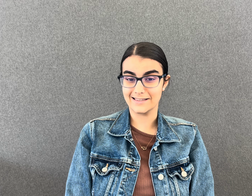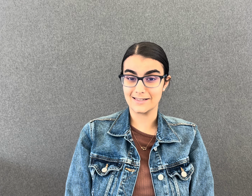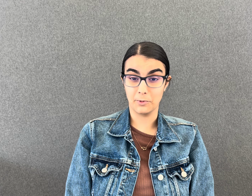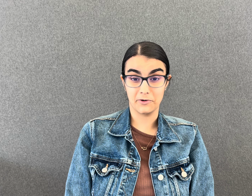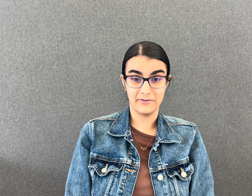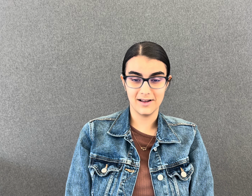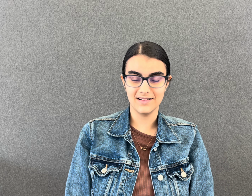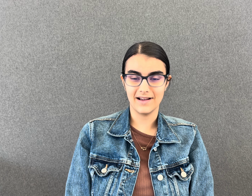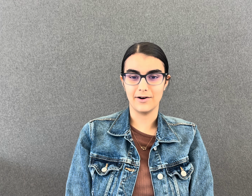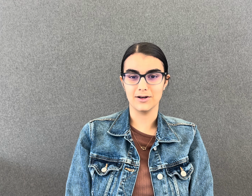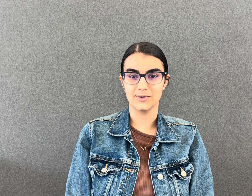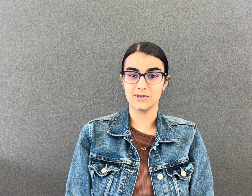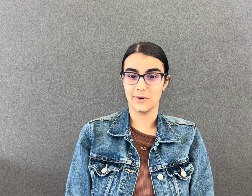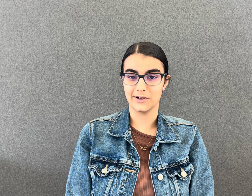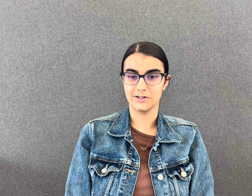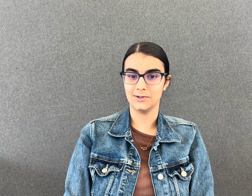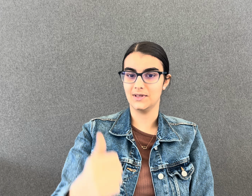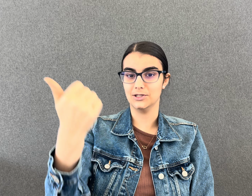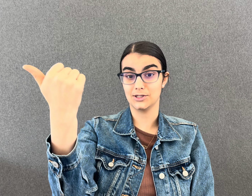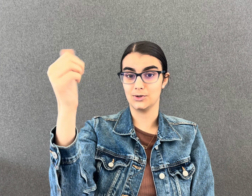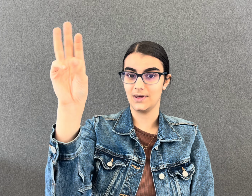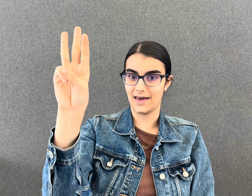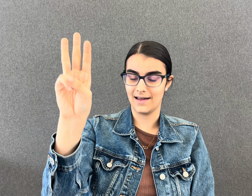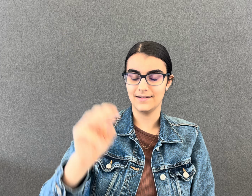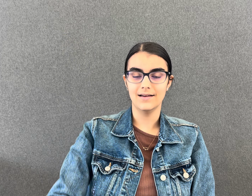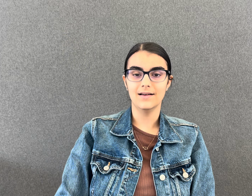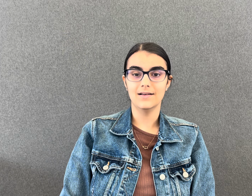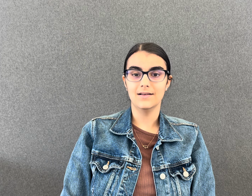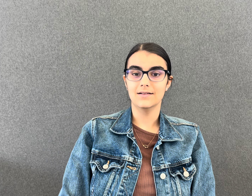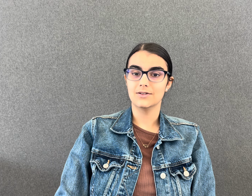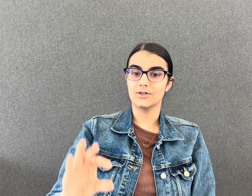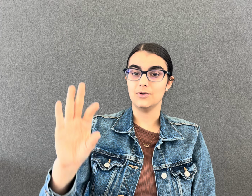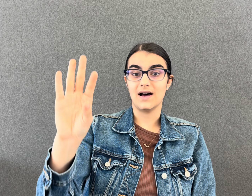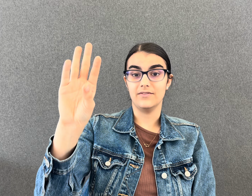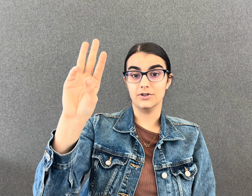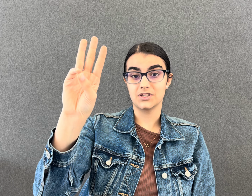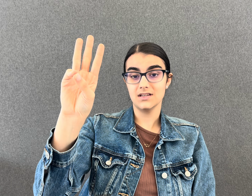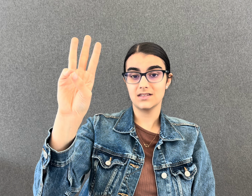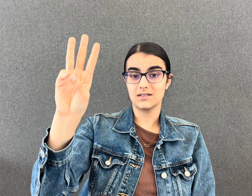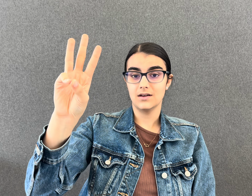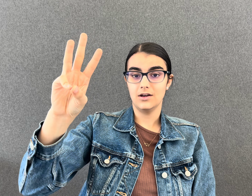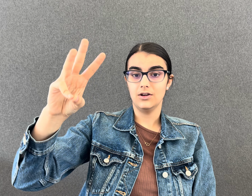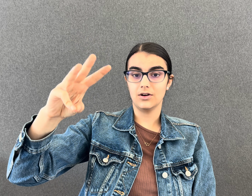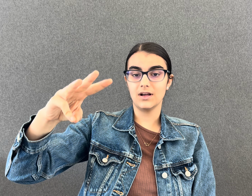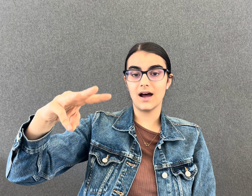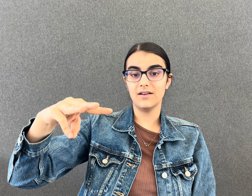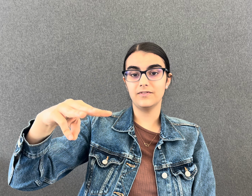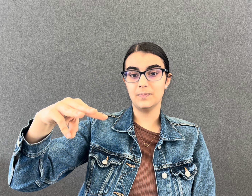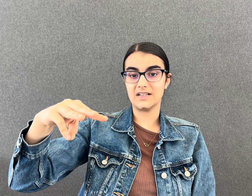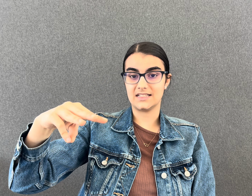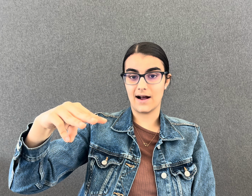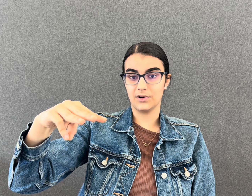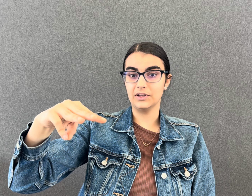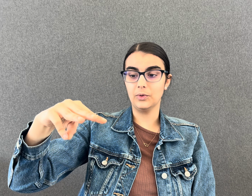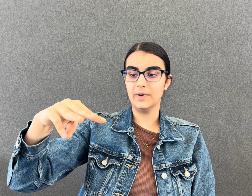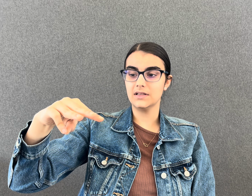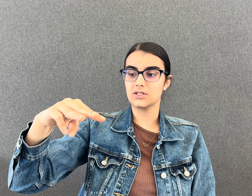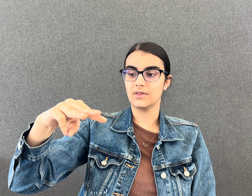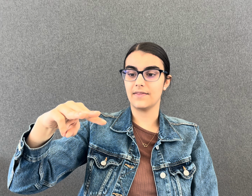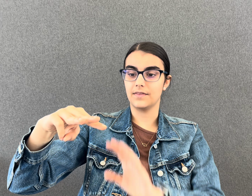more fun and also it's quicker to do than just doing that. So you have your 6. You're gonna kind of flip it down a little bit so that the